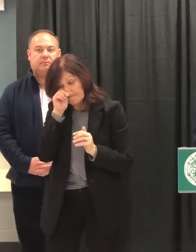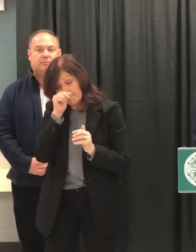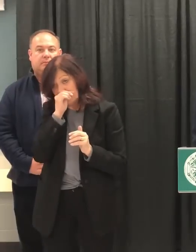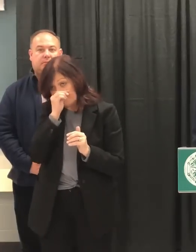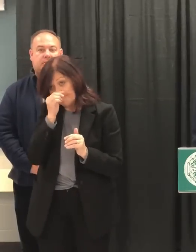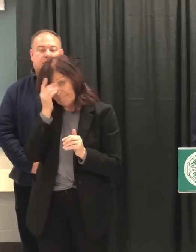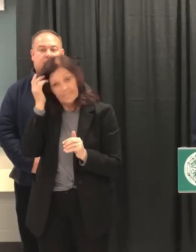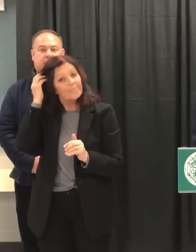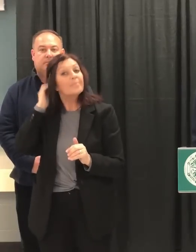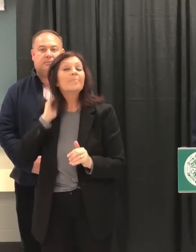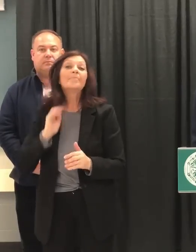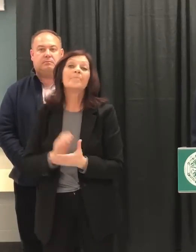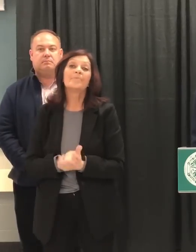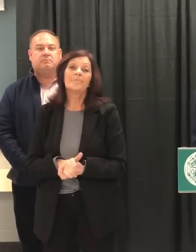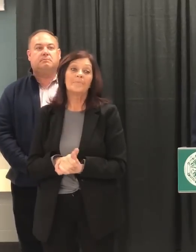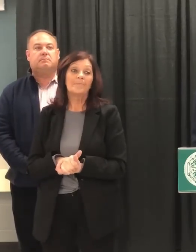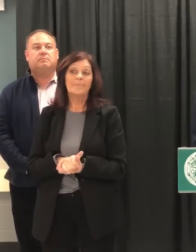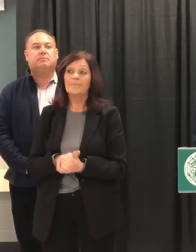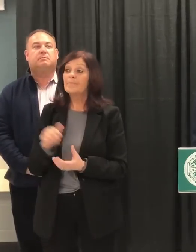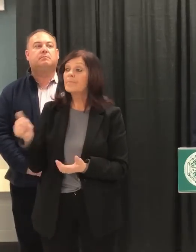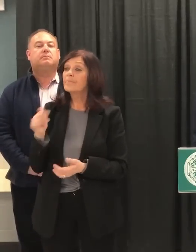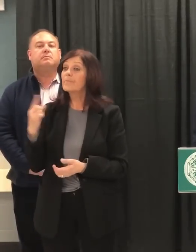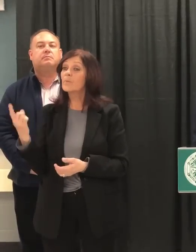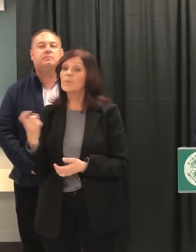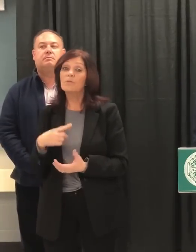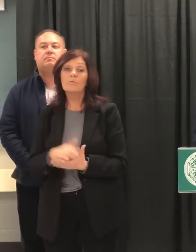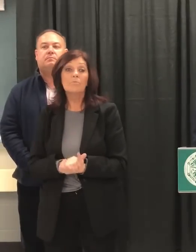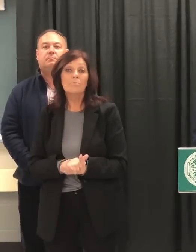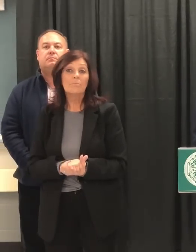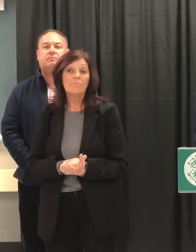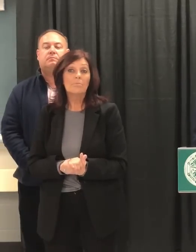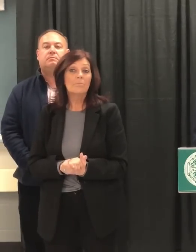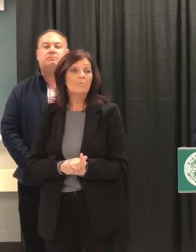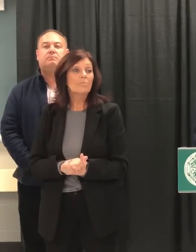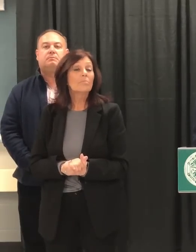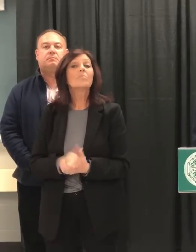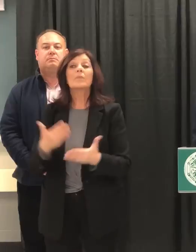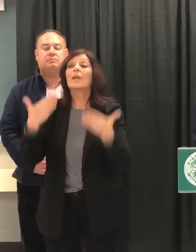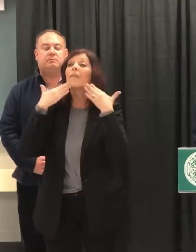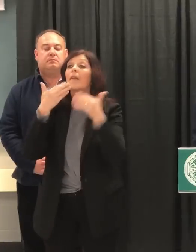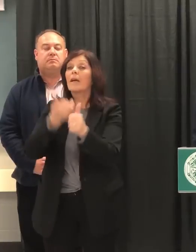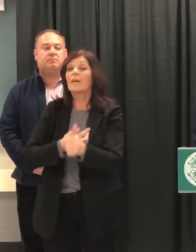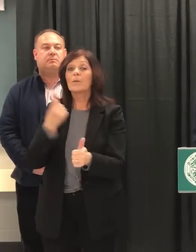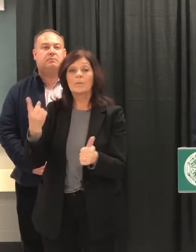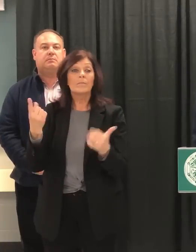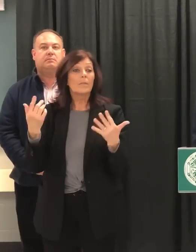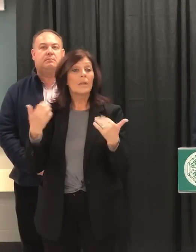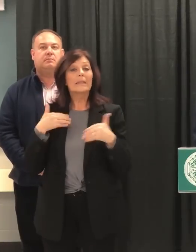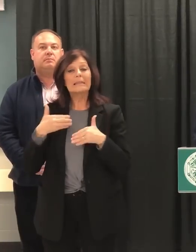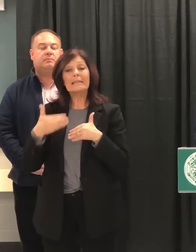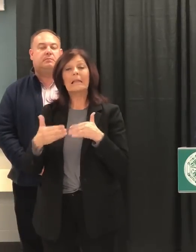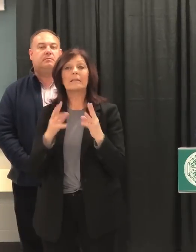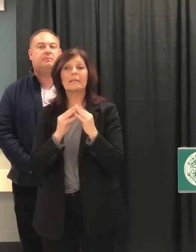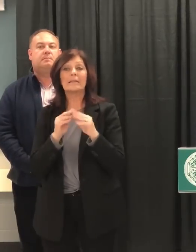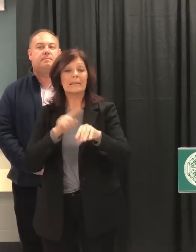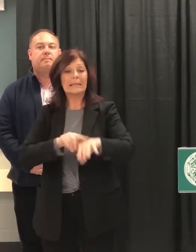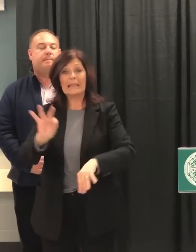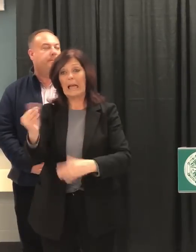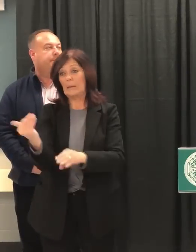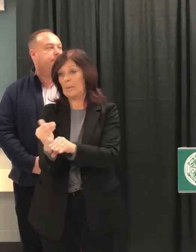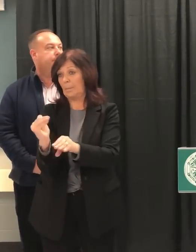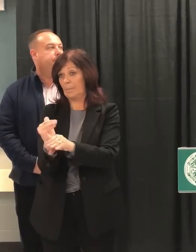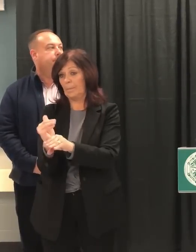hard. Any other questions? If not, I want to thank everybody. We will have our next briefing at 9 p.m. and the